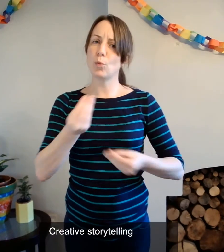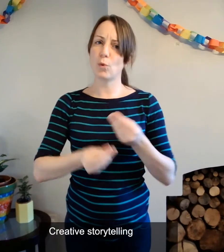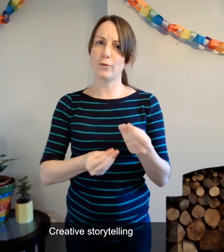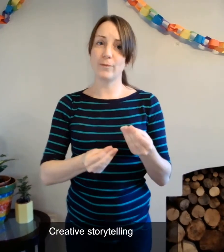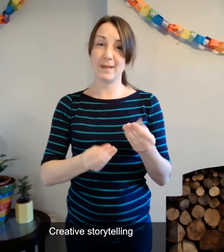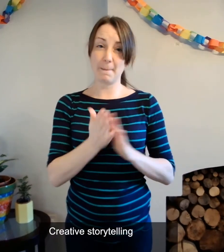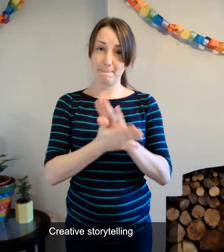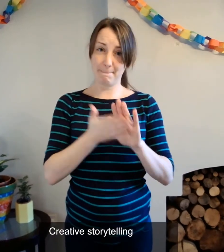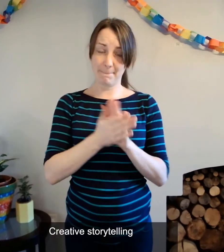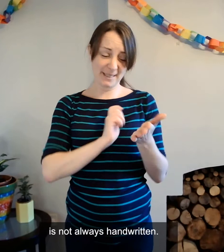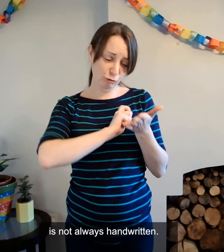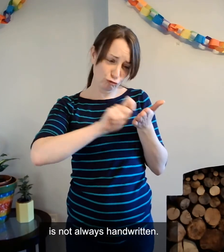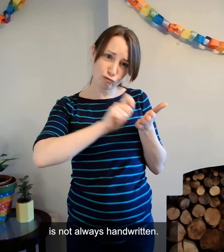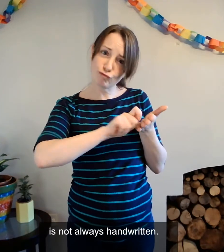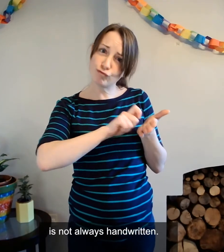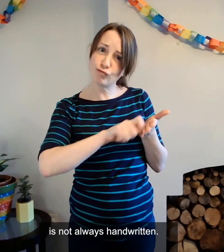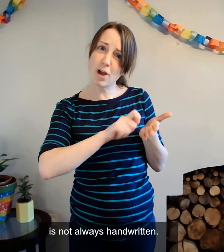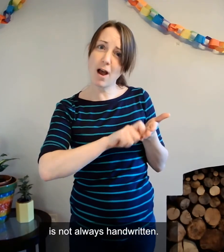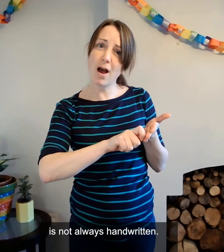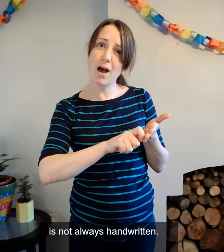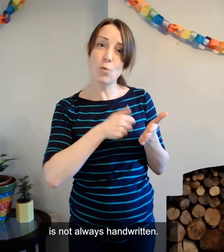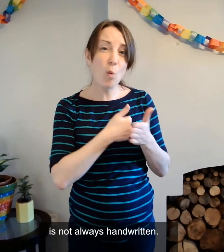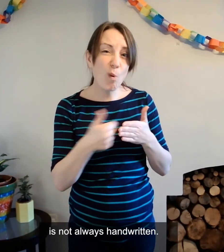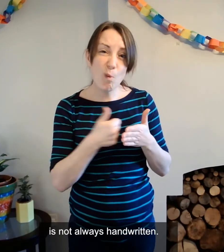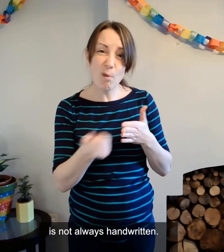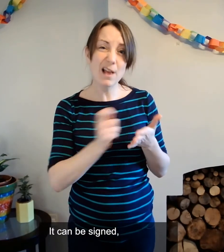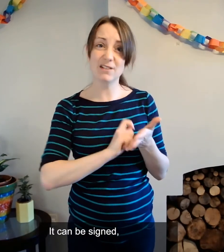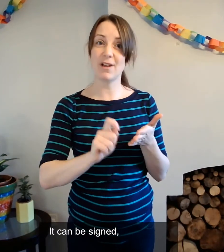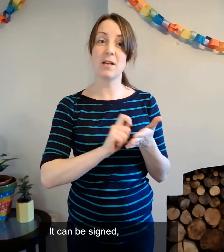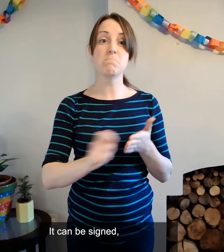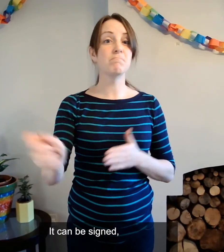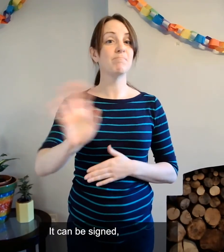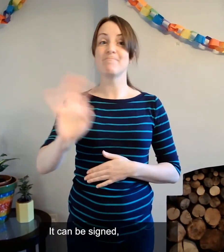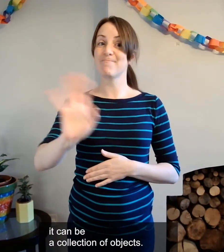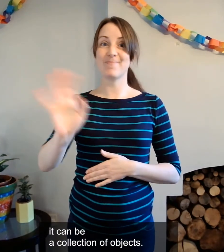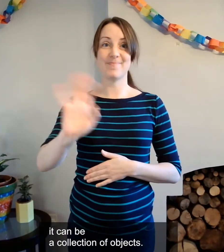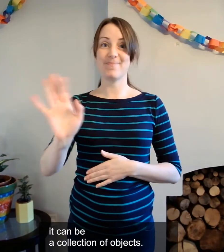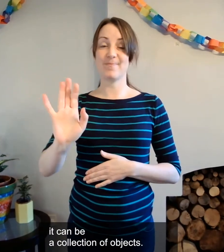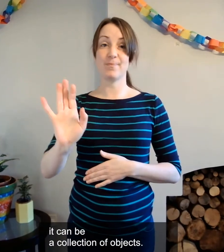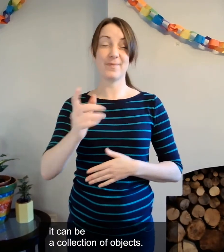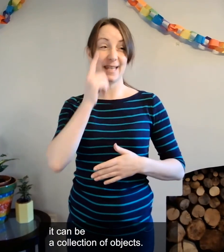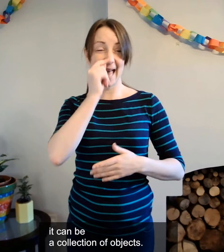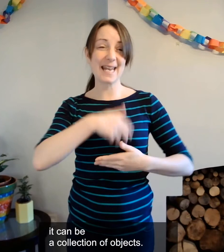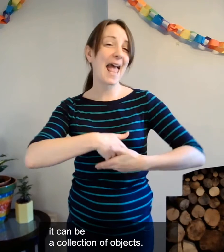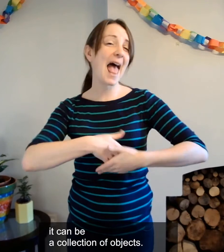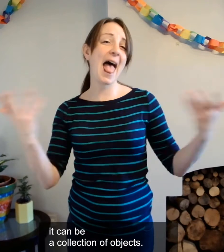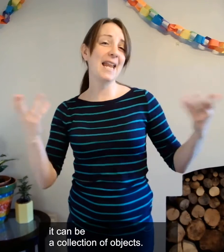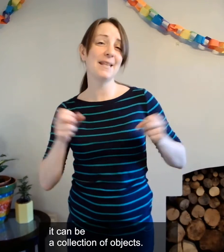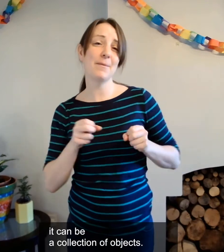Creative storytelling is not always handwritten. It can be signed, it can be a collection of objects. It